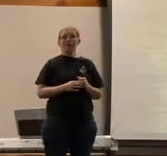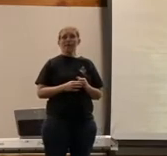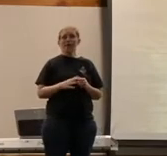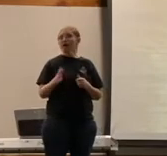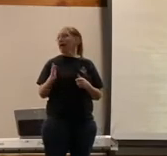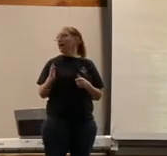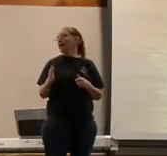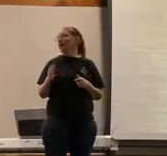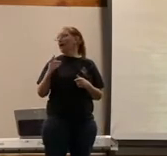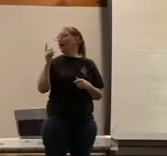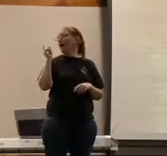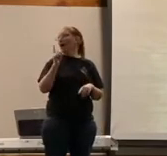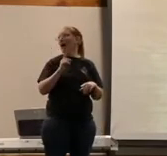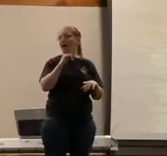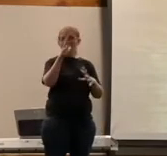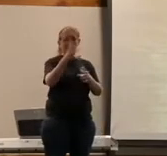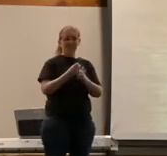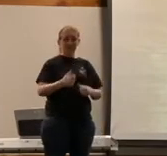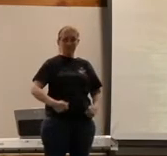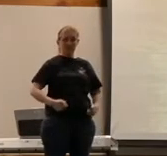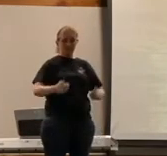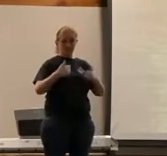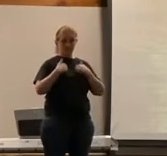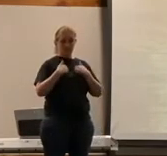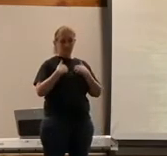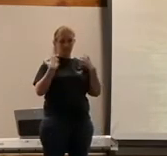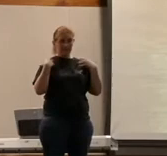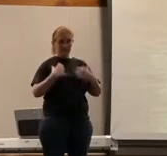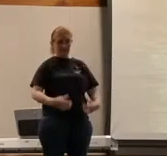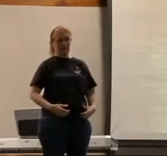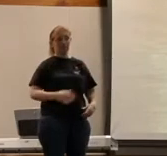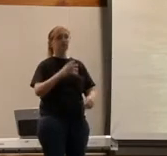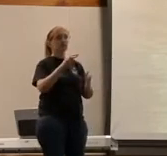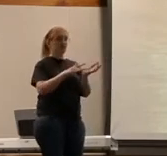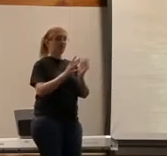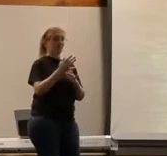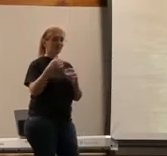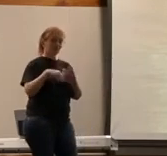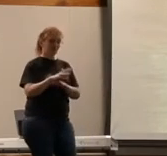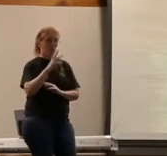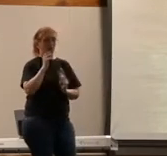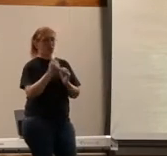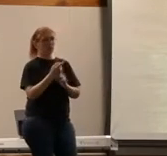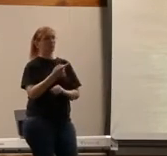Even if you don't grab the life vest, Jesus is in the water with you.